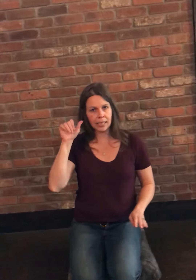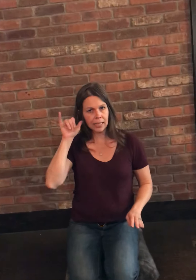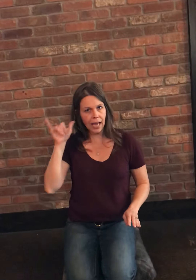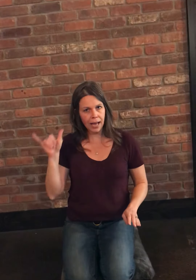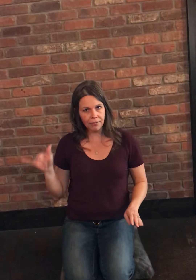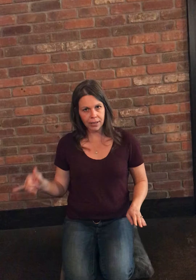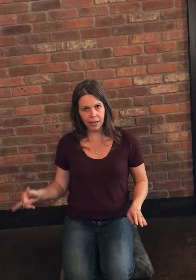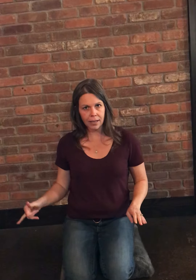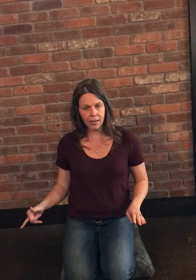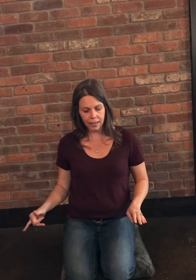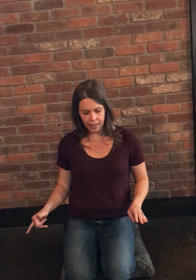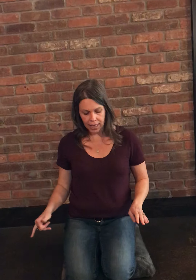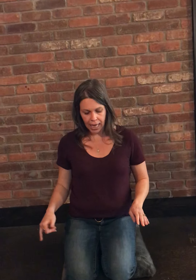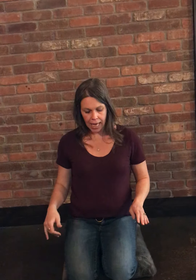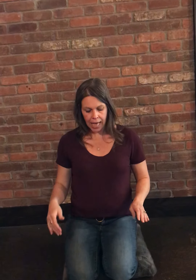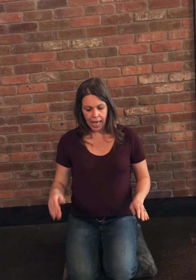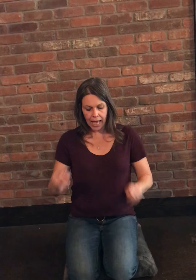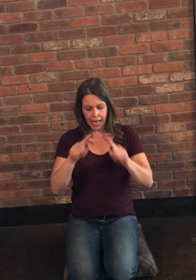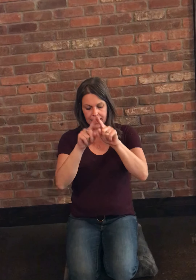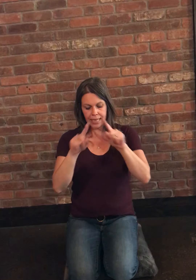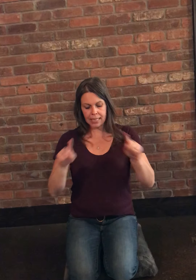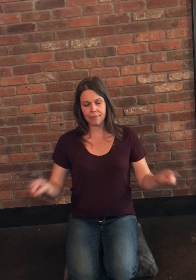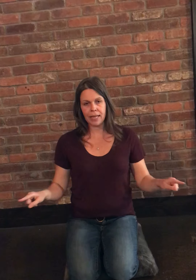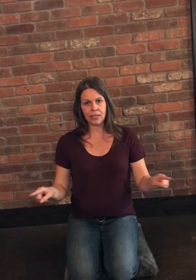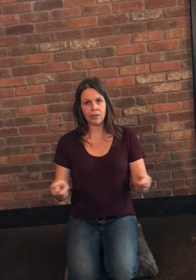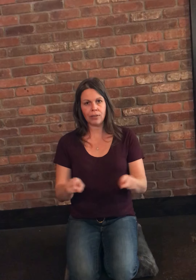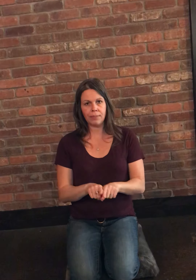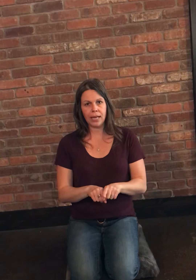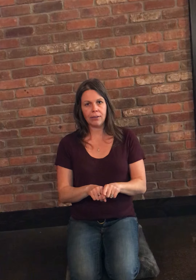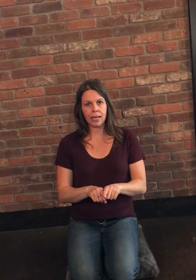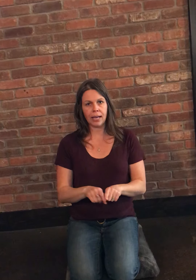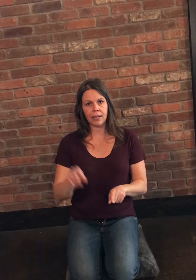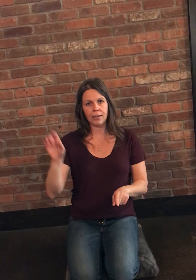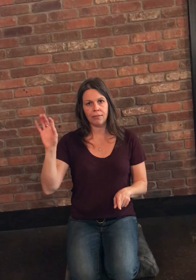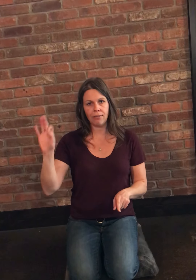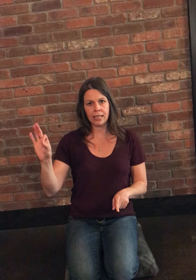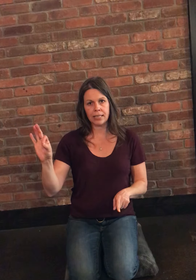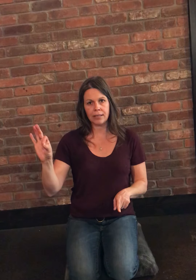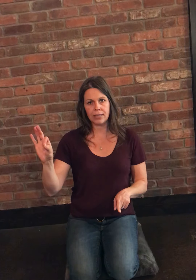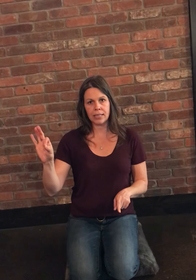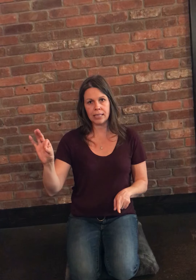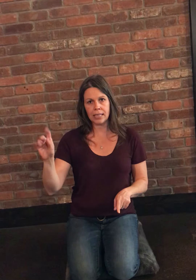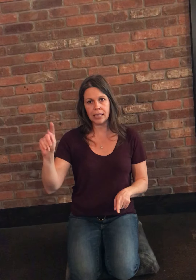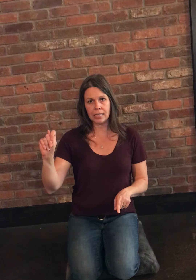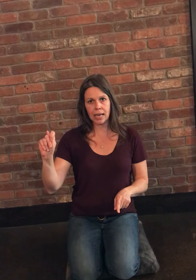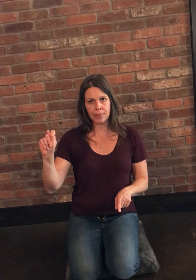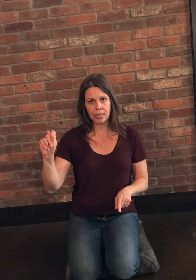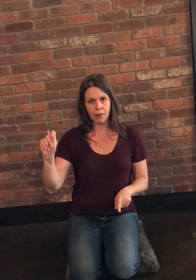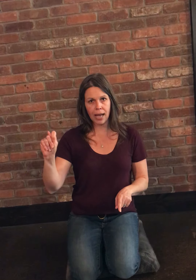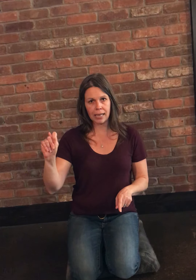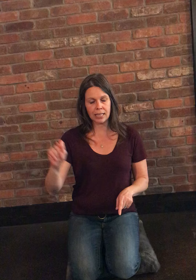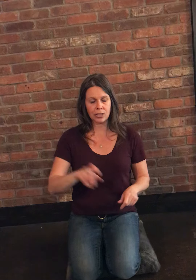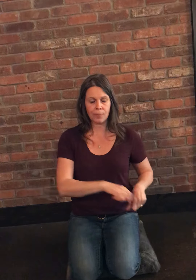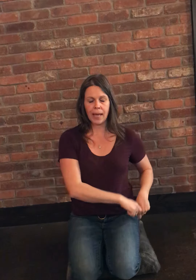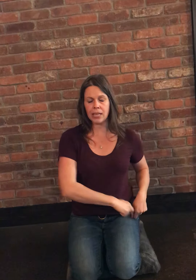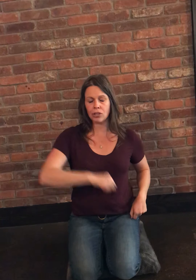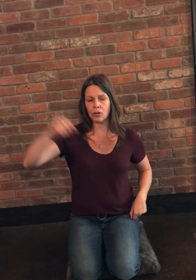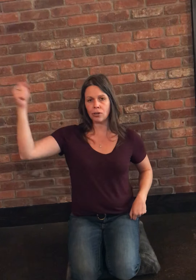in Africa. Aztecs of Mesoamerica, Francis of Assisi and Thomas Aquinas. Japan's